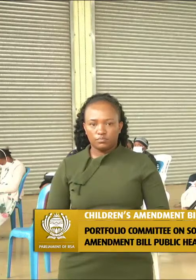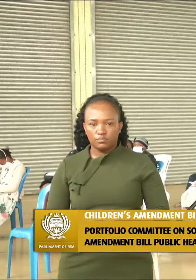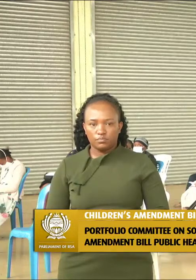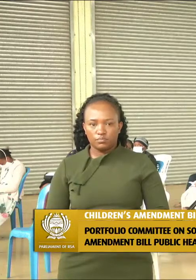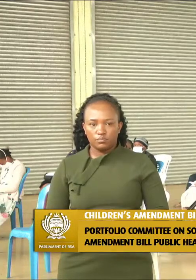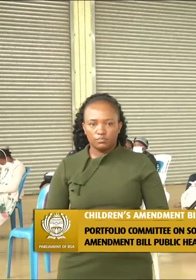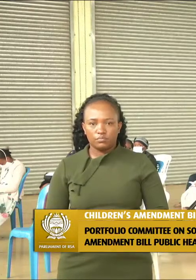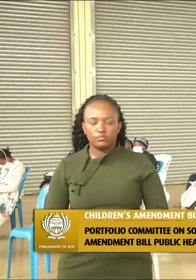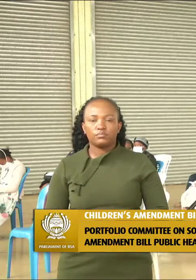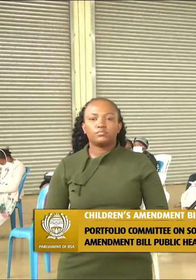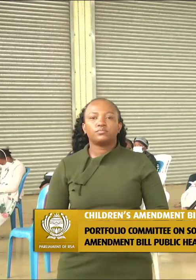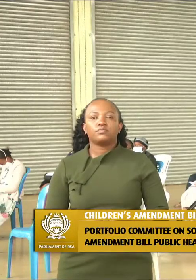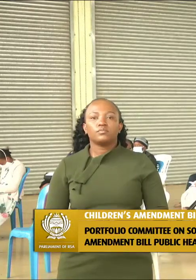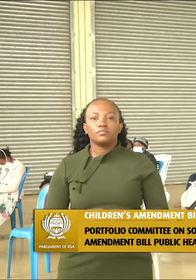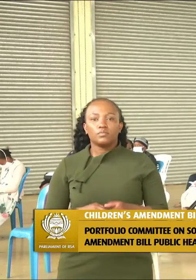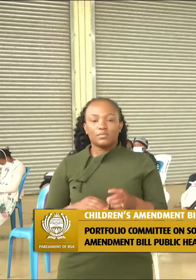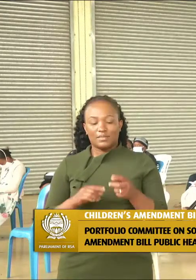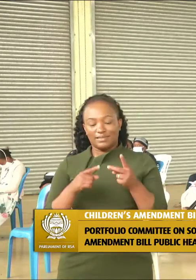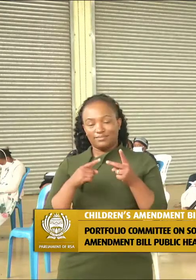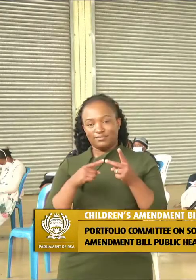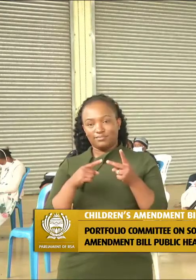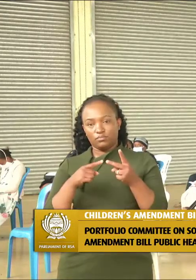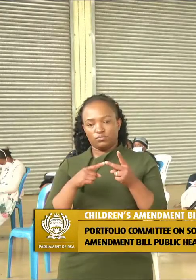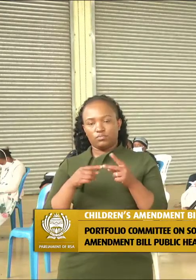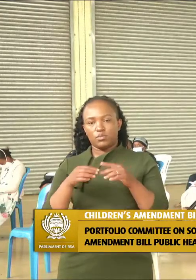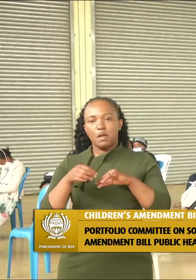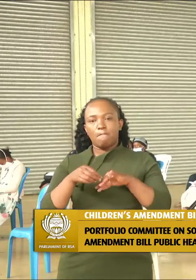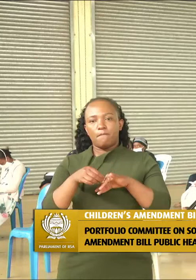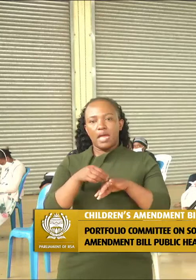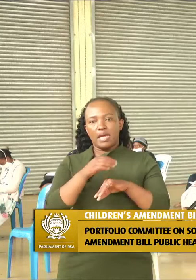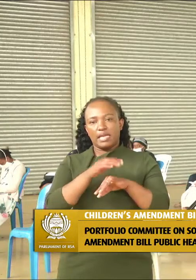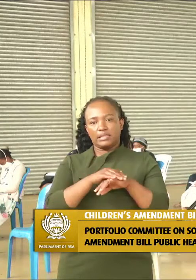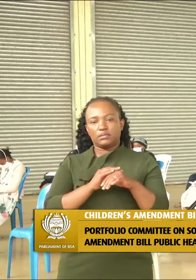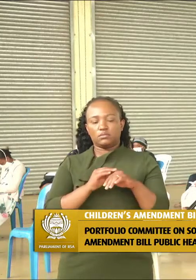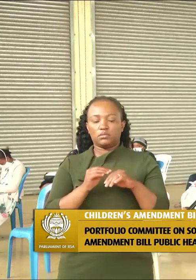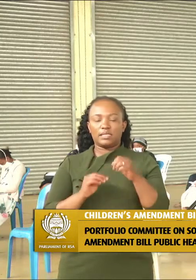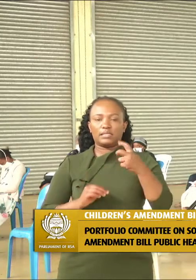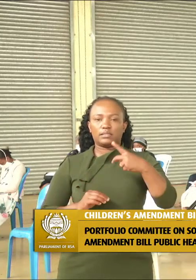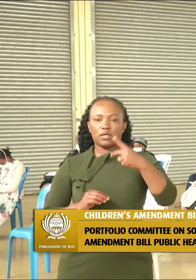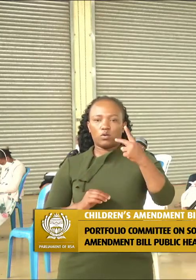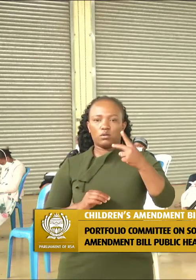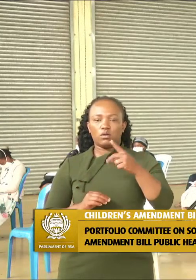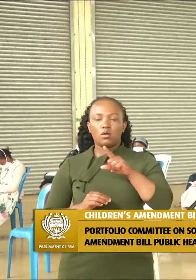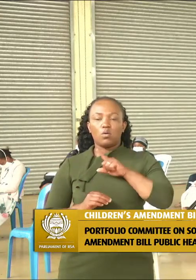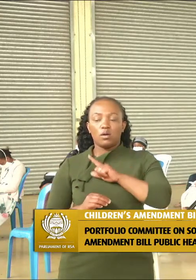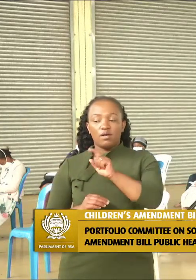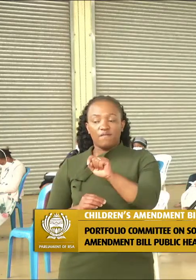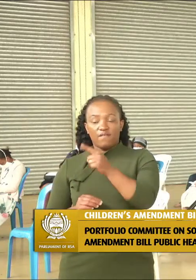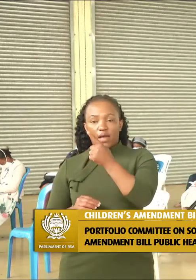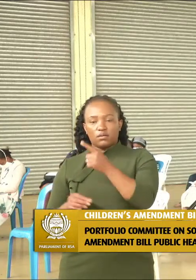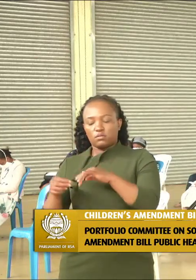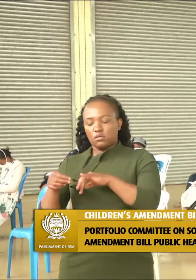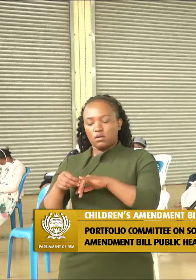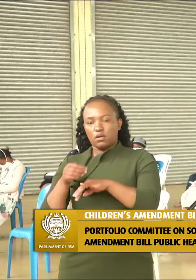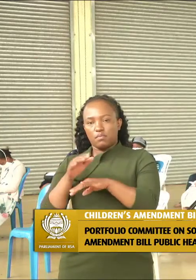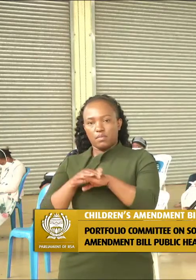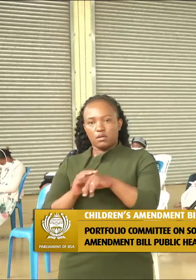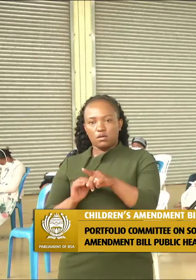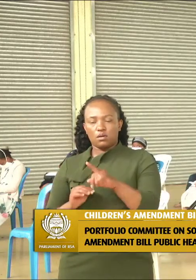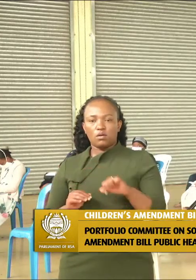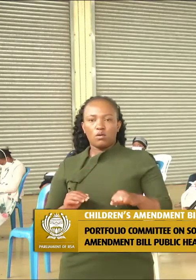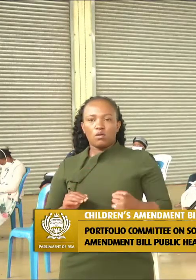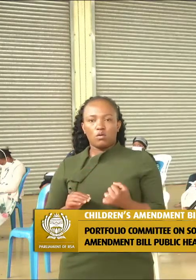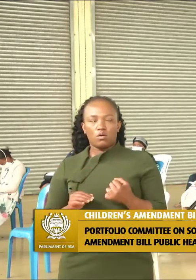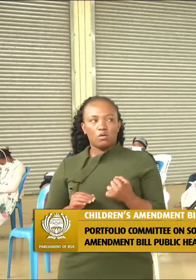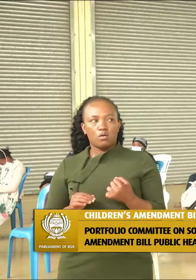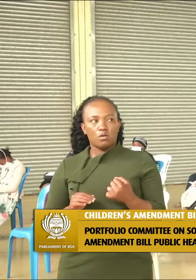This is my second marriage. Umshado wami wesibili lo. My first marriage, my wife passed away in a